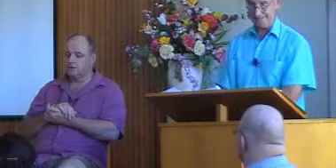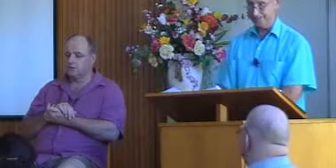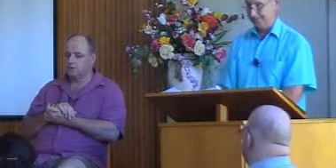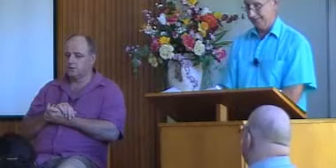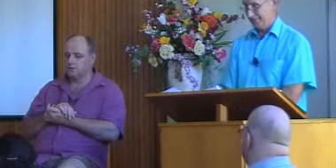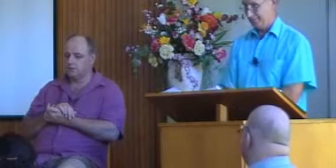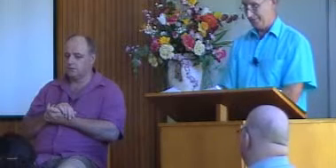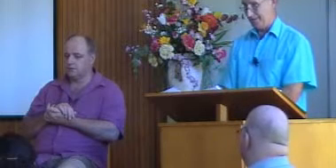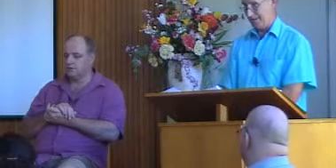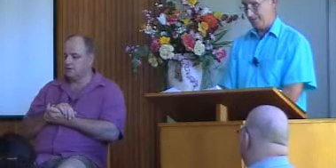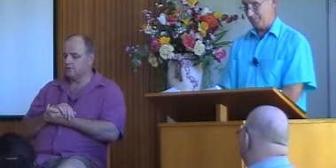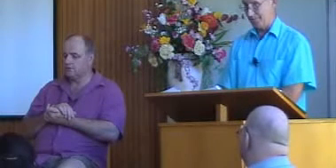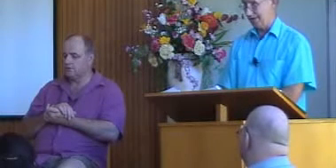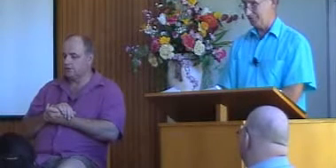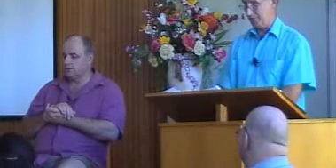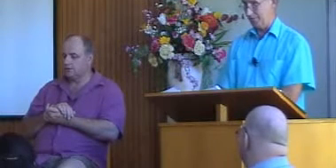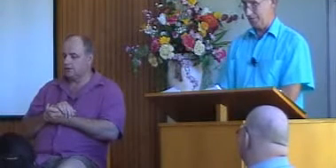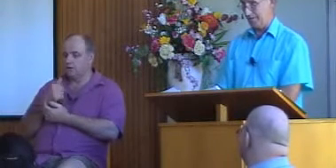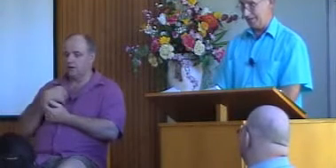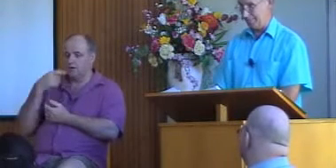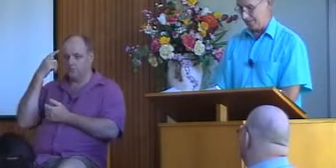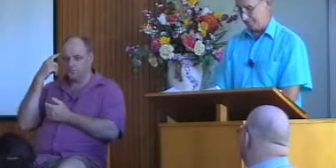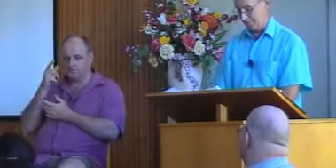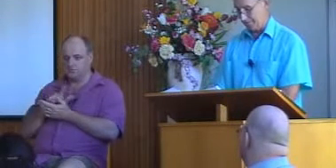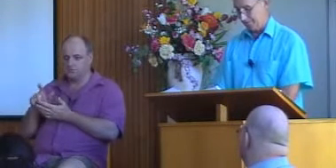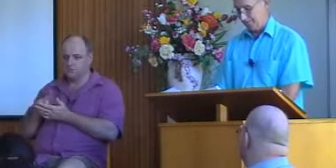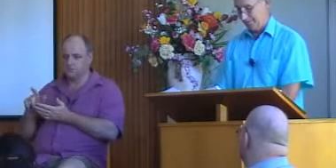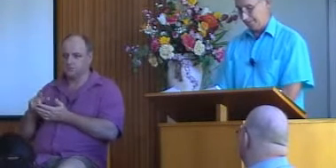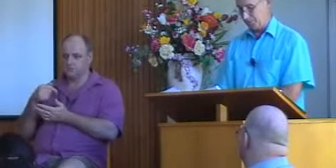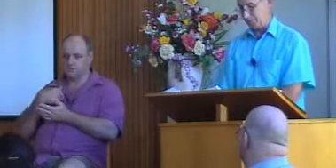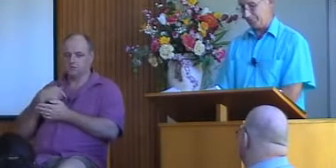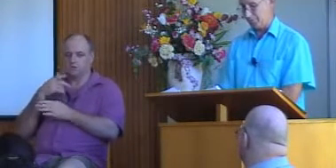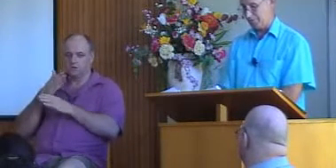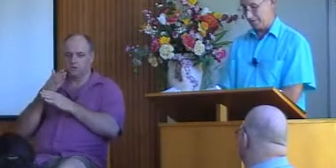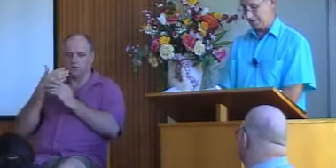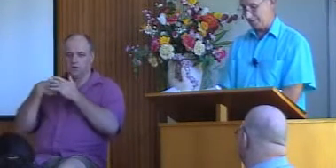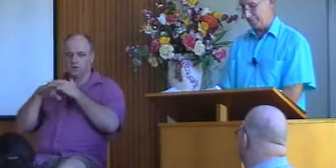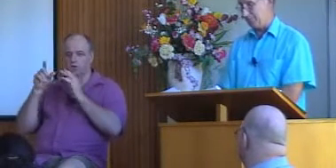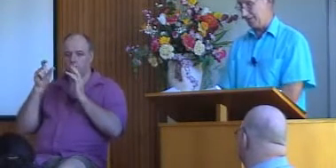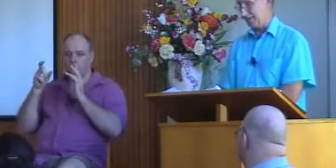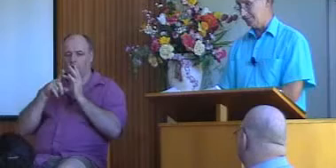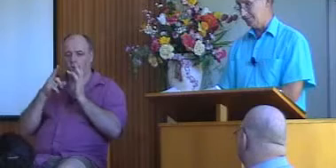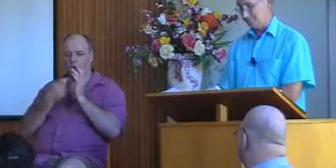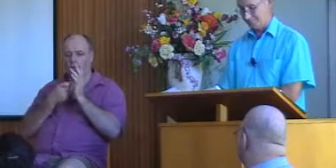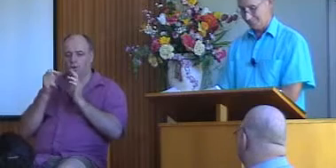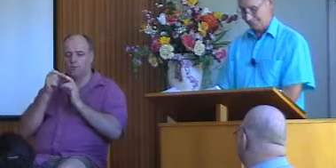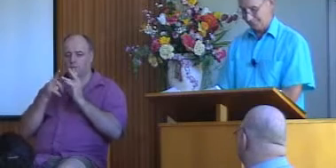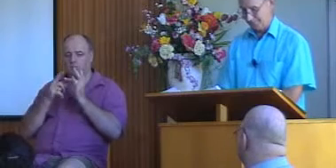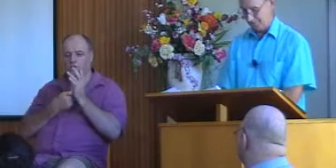because people that had it really had something. I came out of a fairly stressful career, and I was a bit run out,